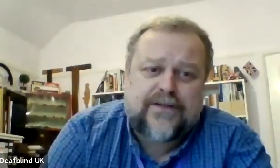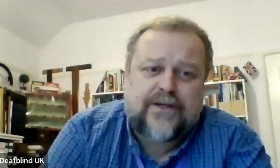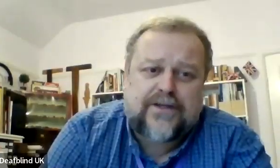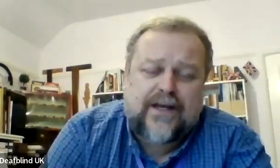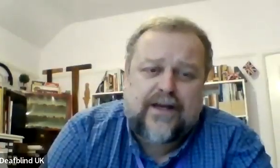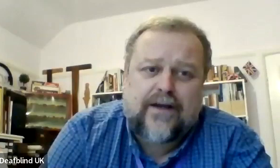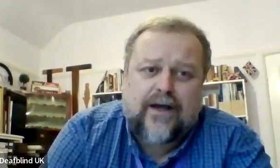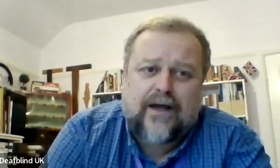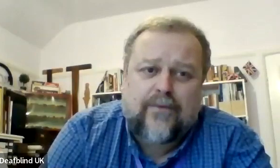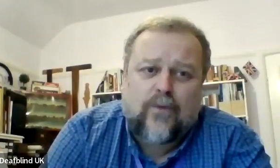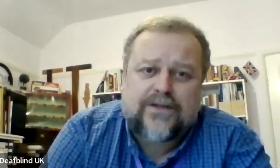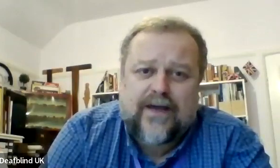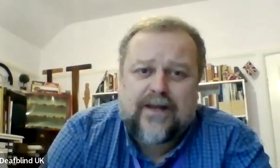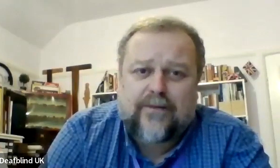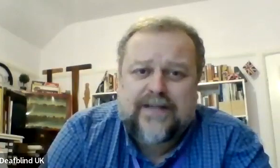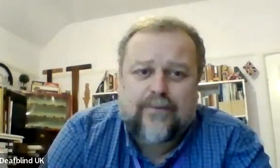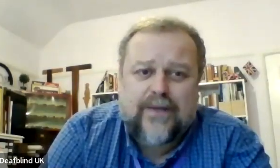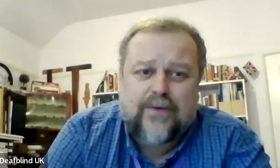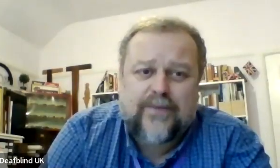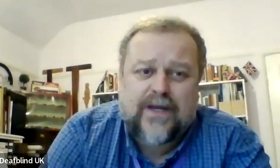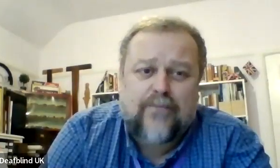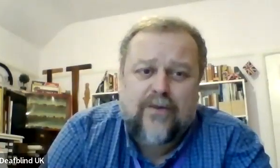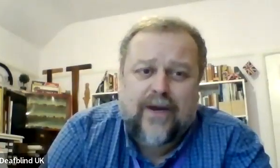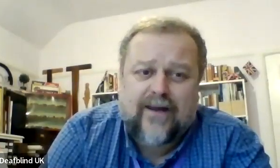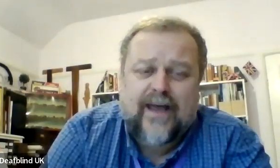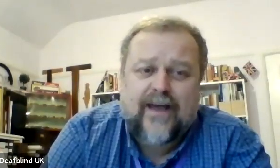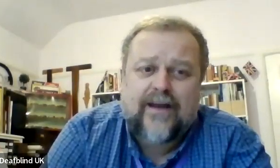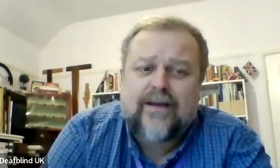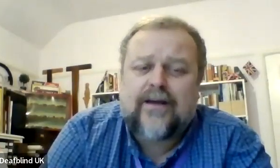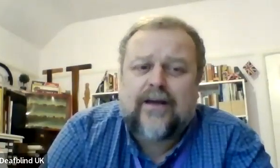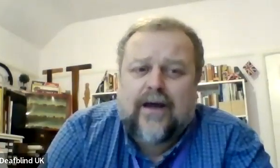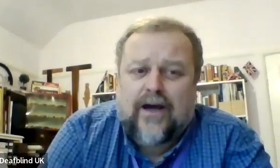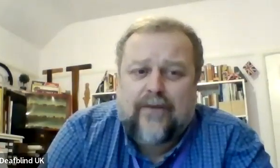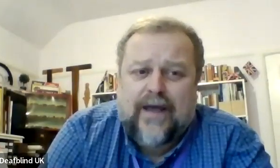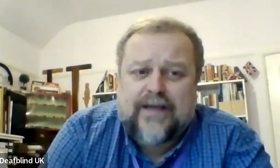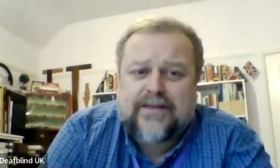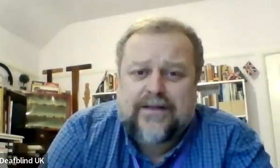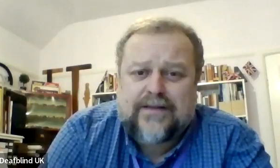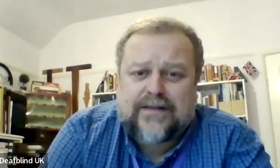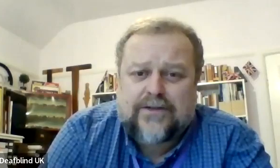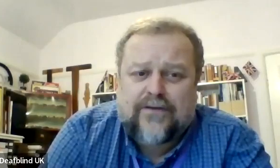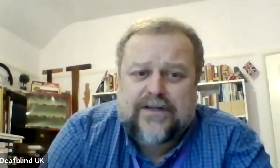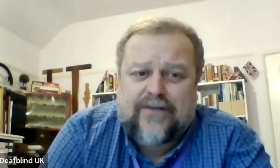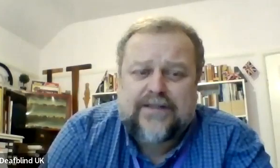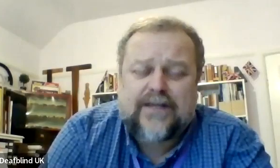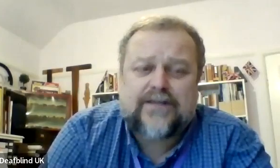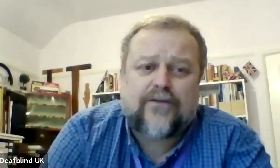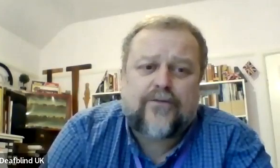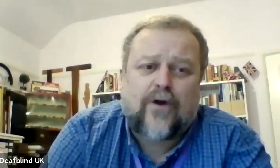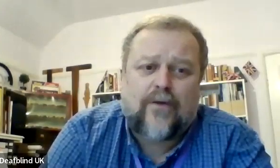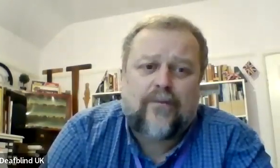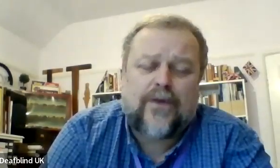when researching what's available to help people become mobile again is there's a sort of a